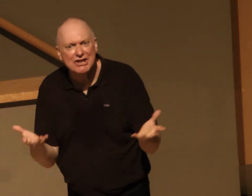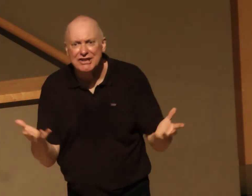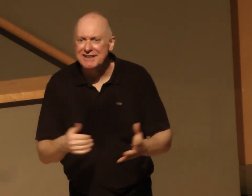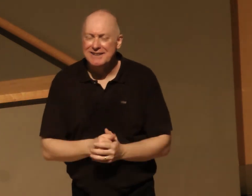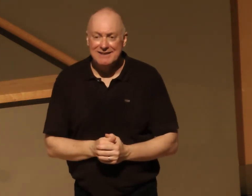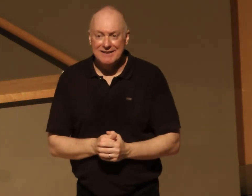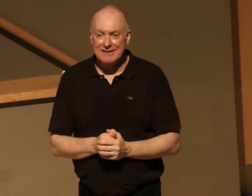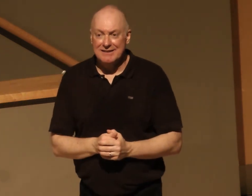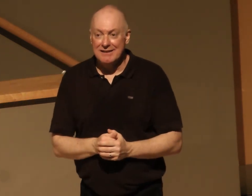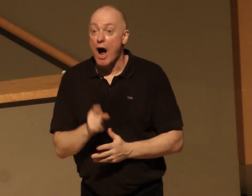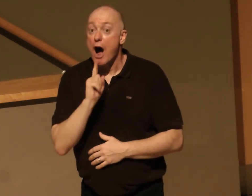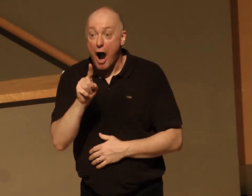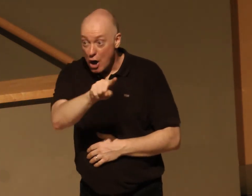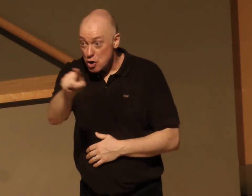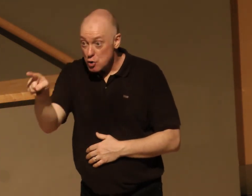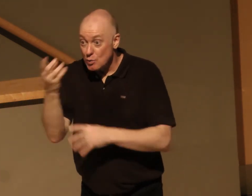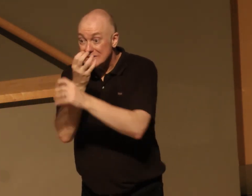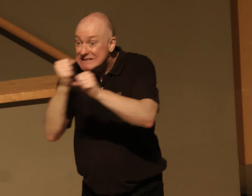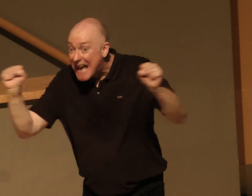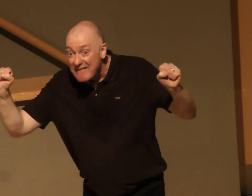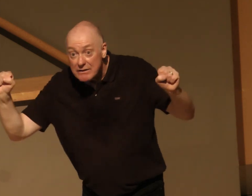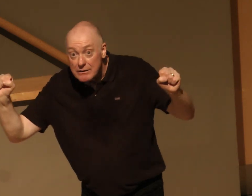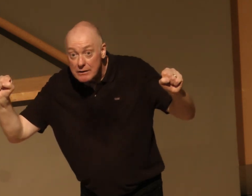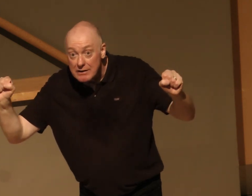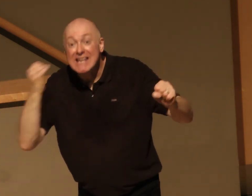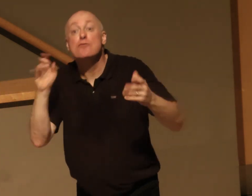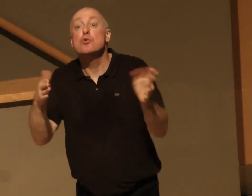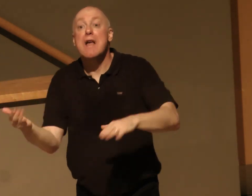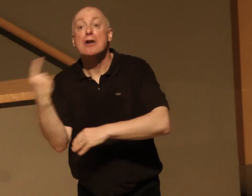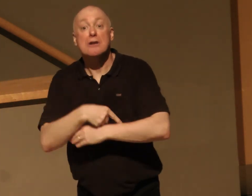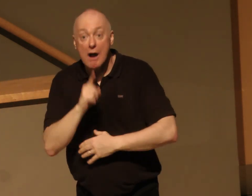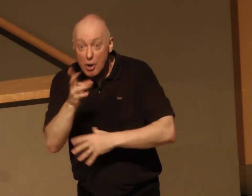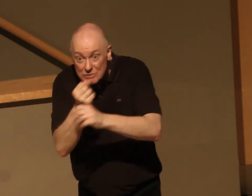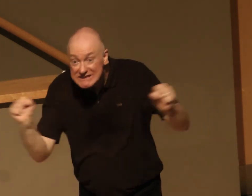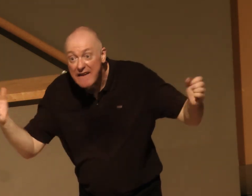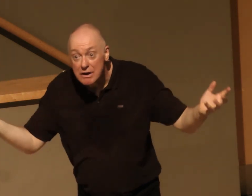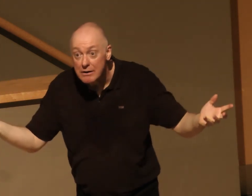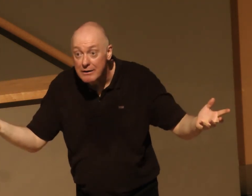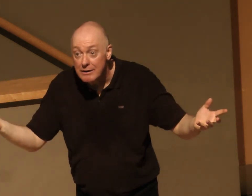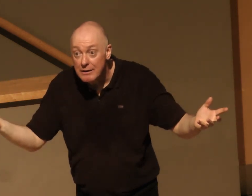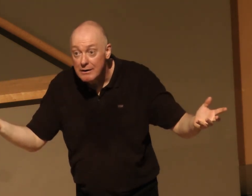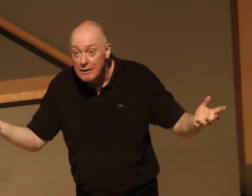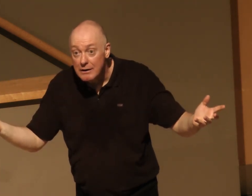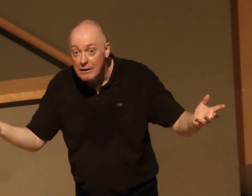Are you safe? If you died today Aren't you safe? I'm to everyone here